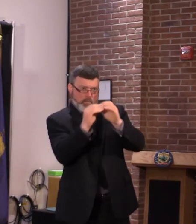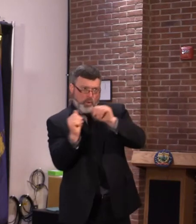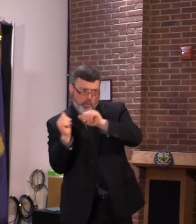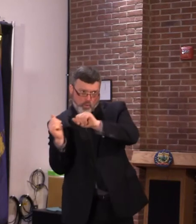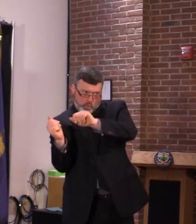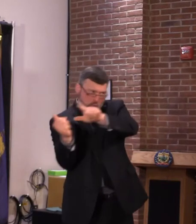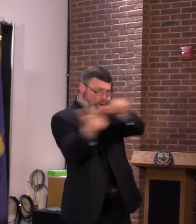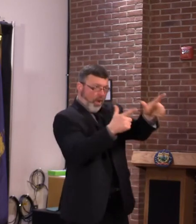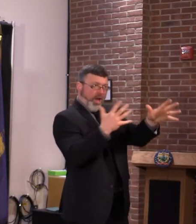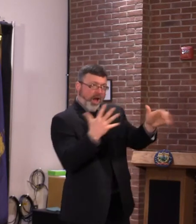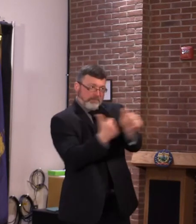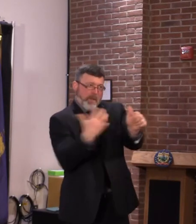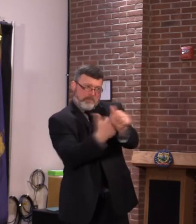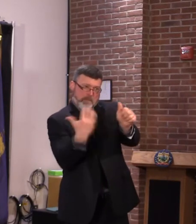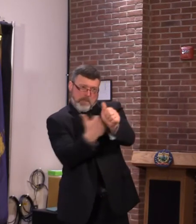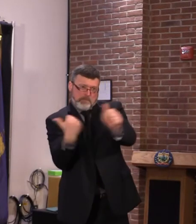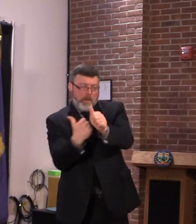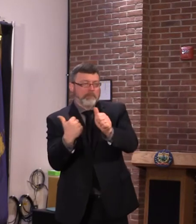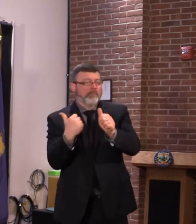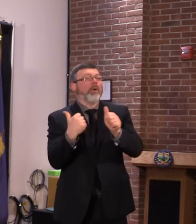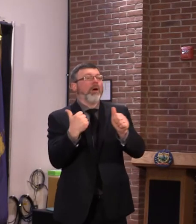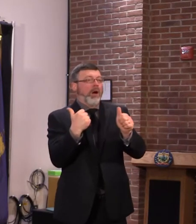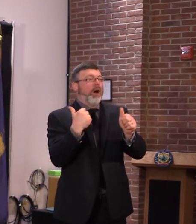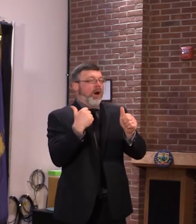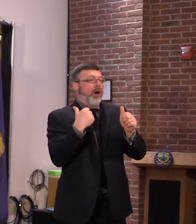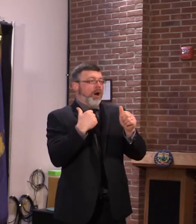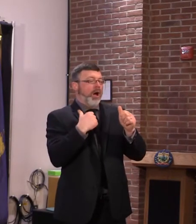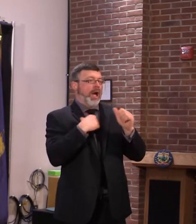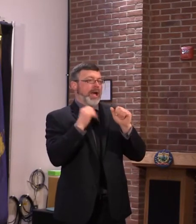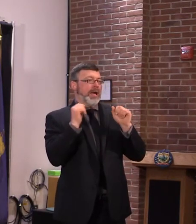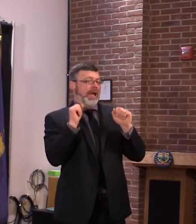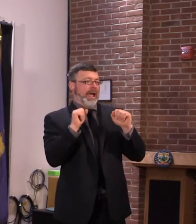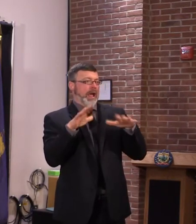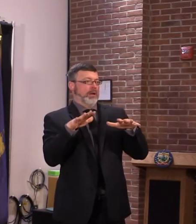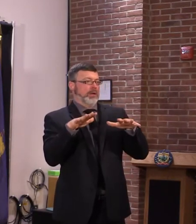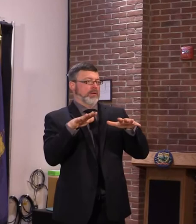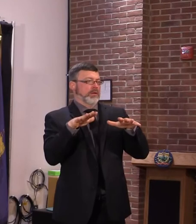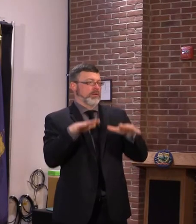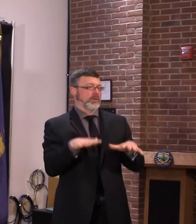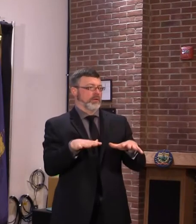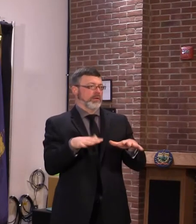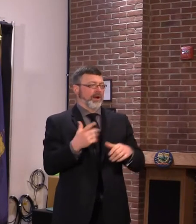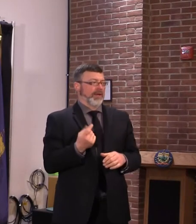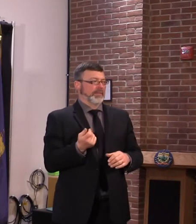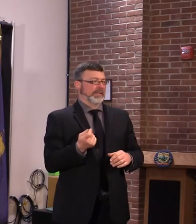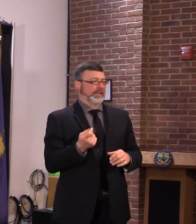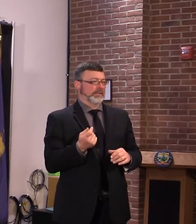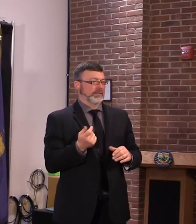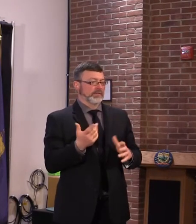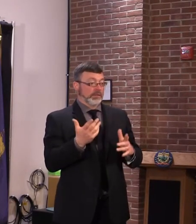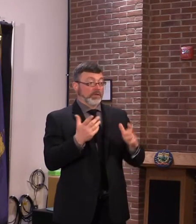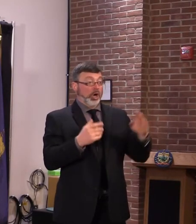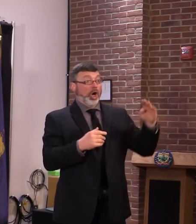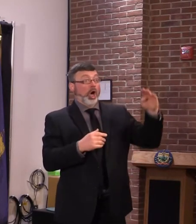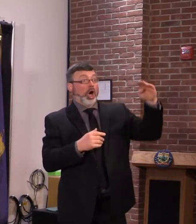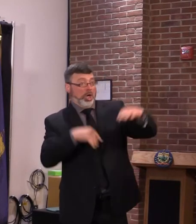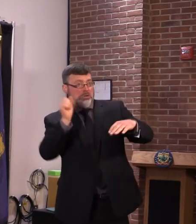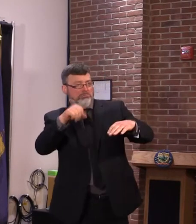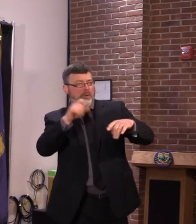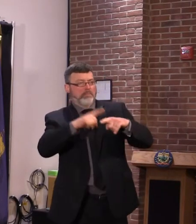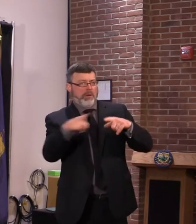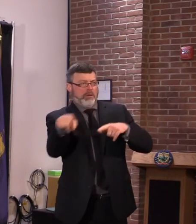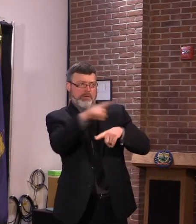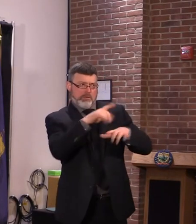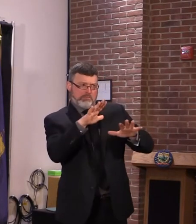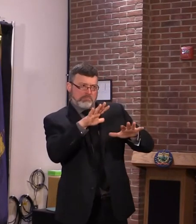felt comfortable with the curve going up. So I'll just say that. One of the things that we're discussing very